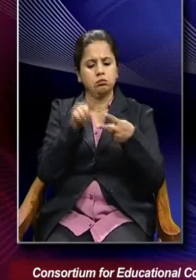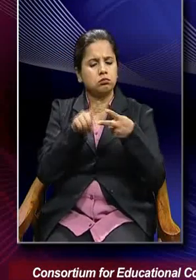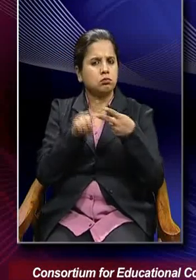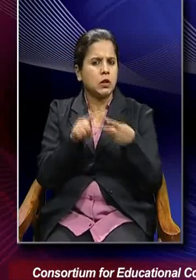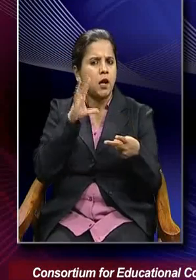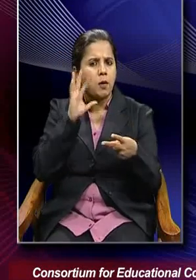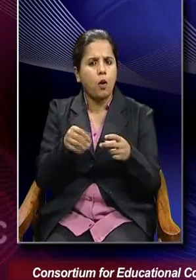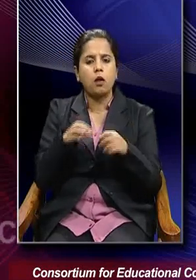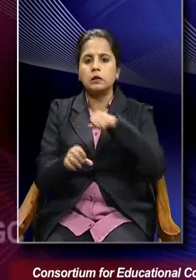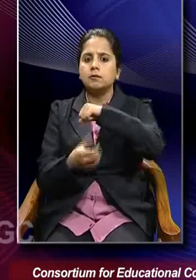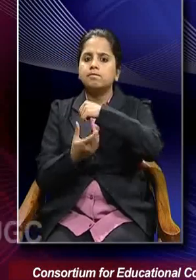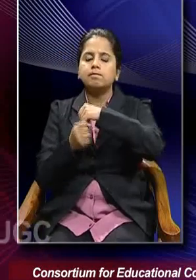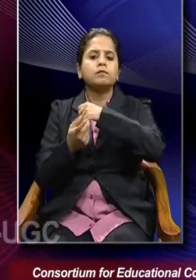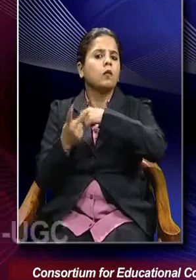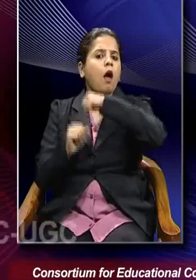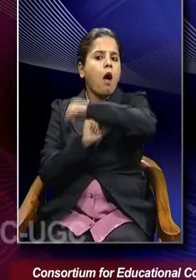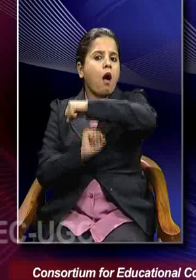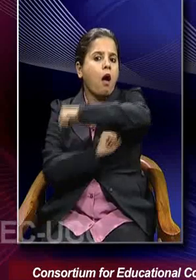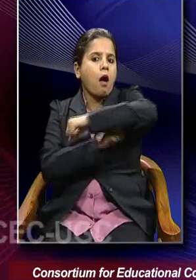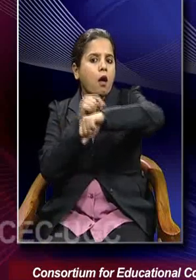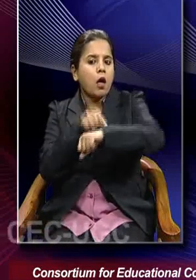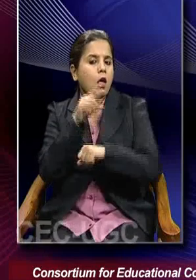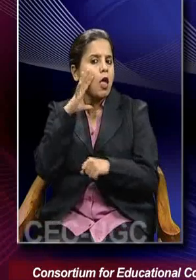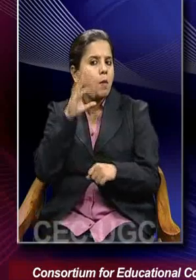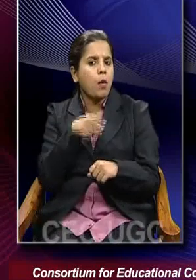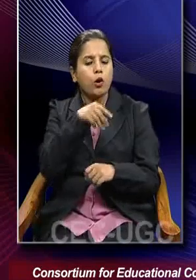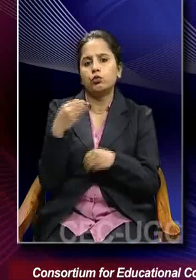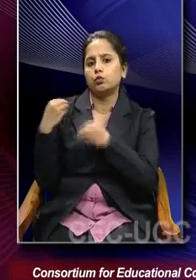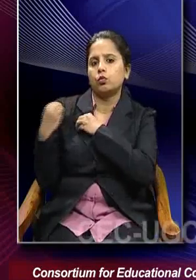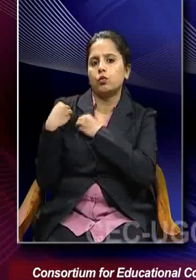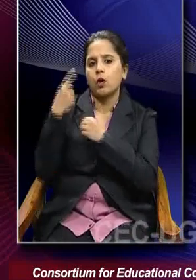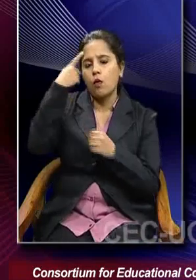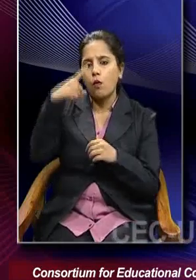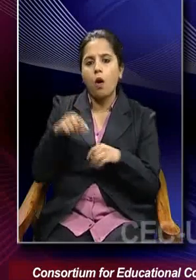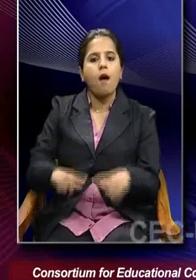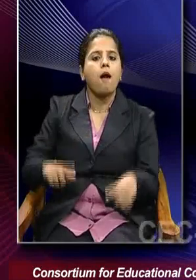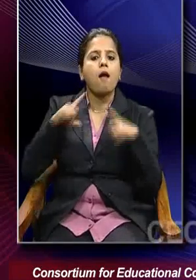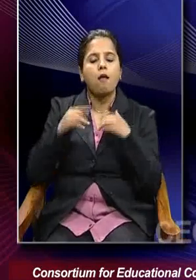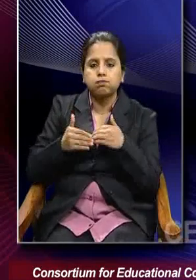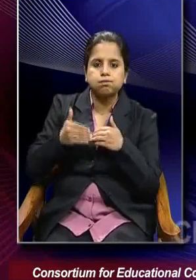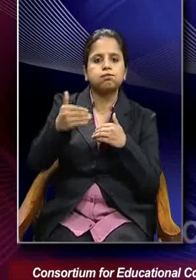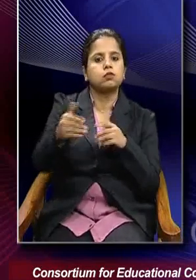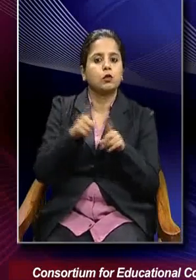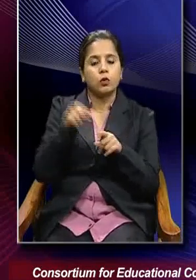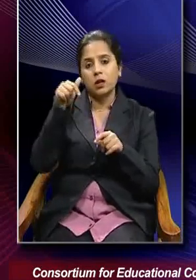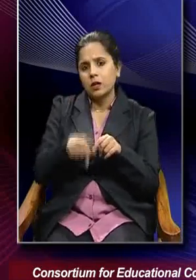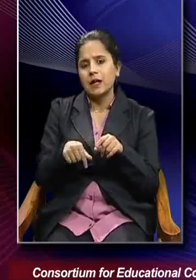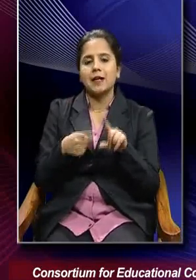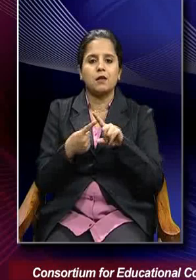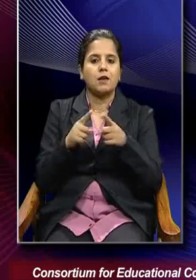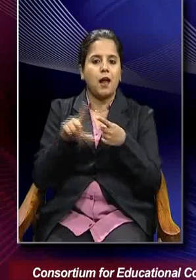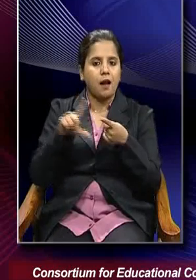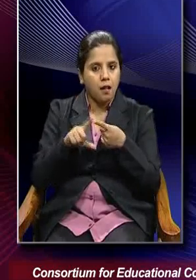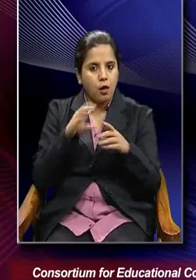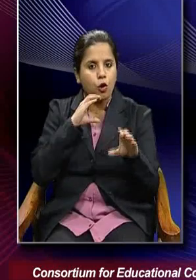important pillars that are responsible for taking the life ahead. Today,